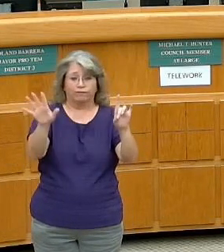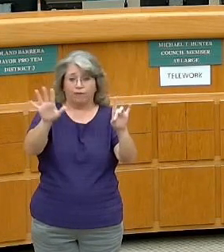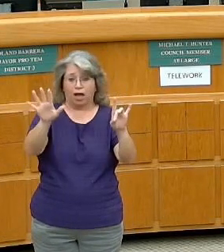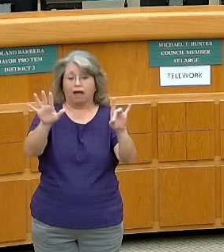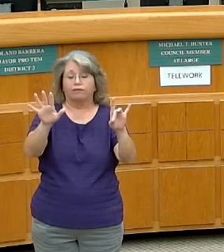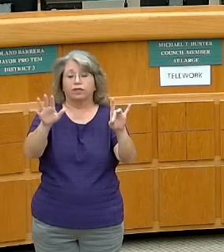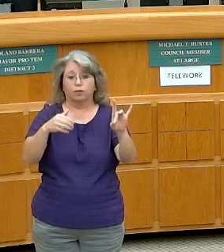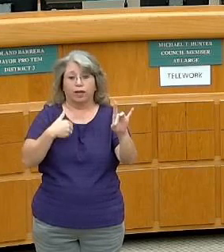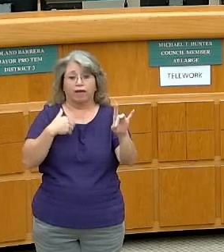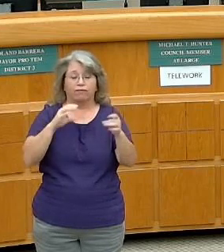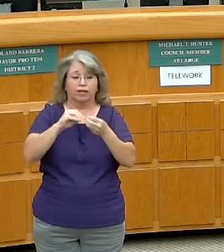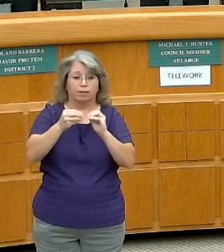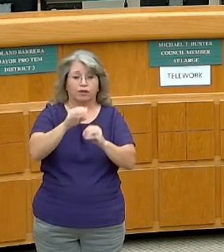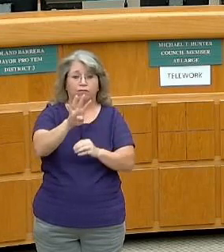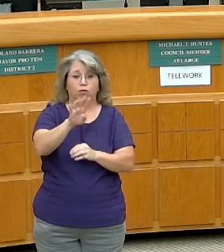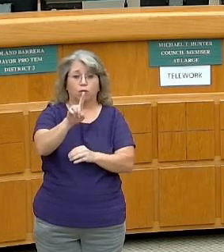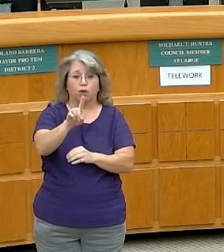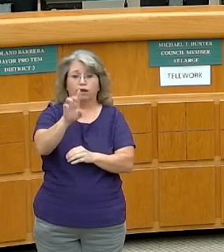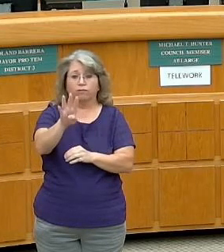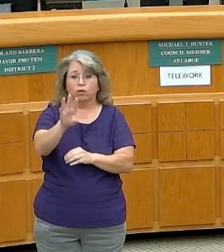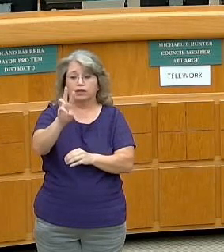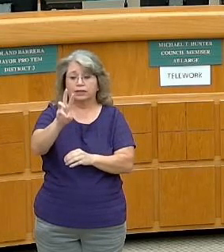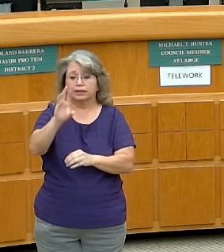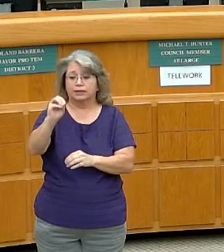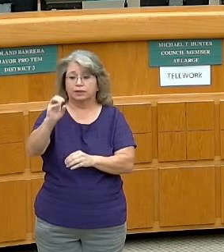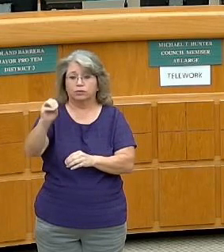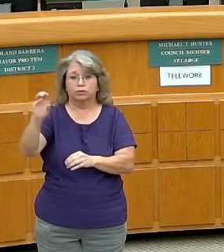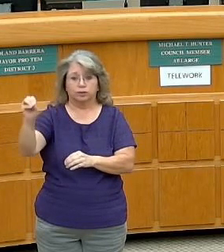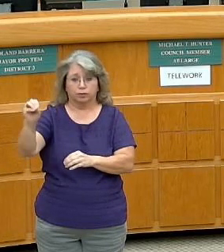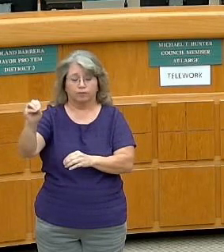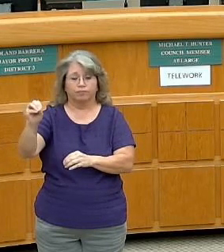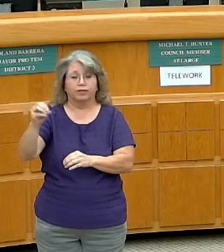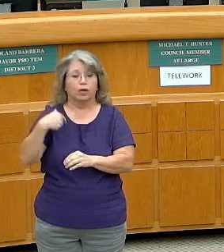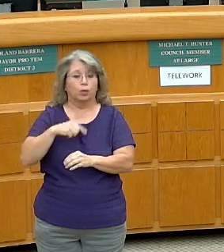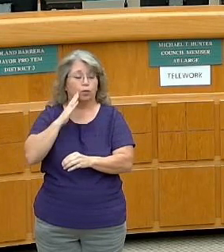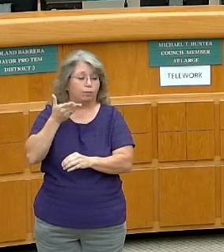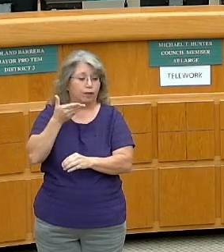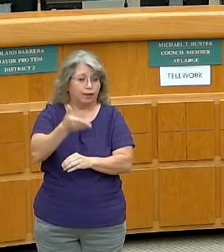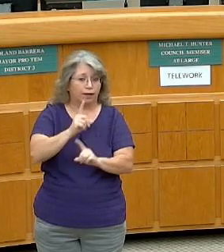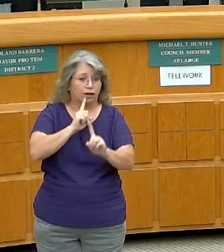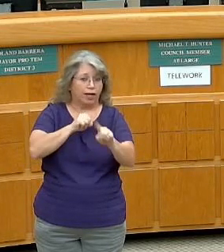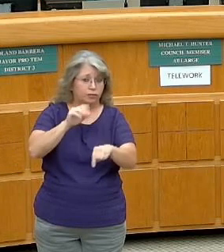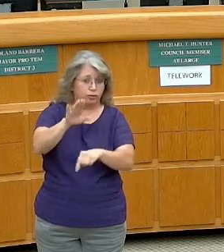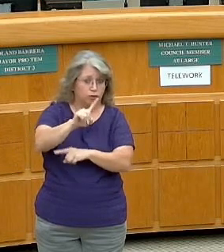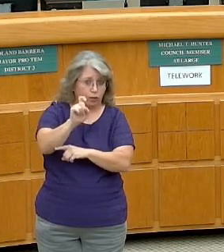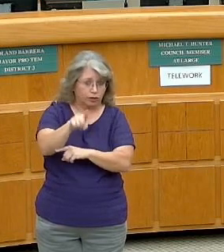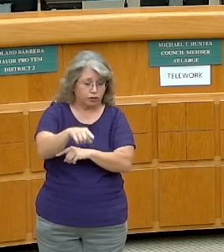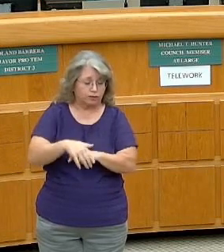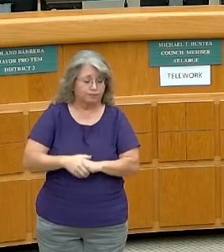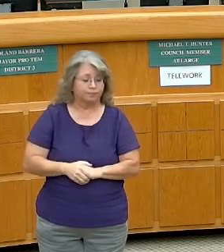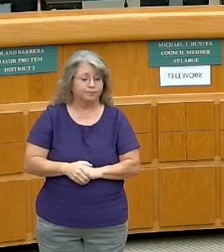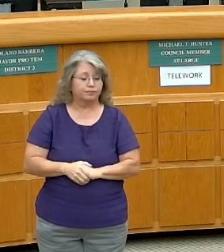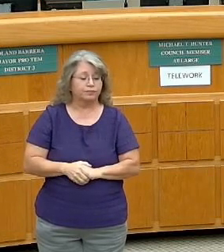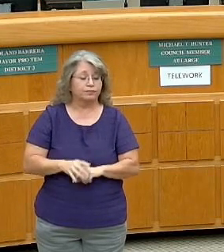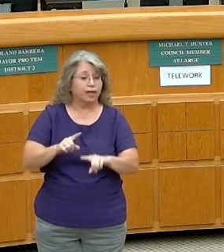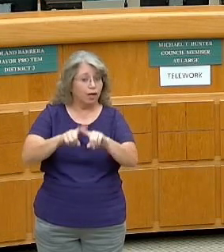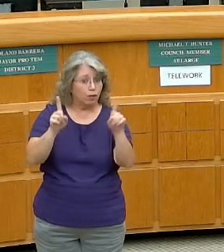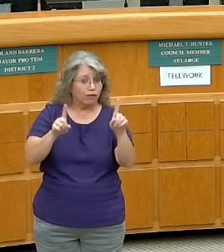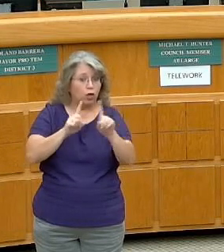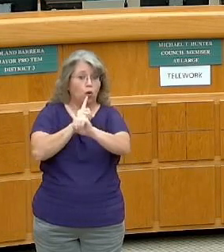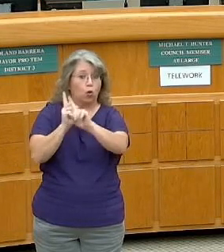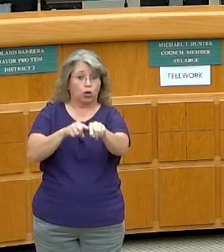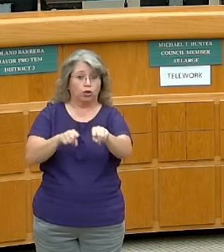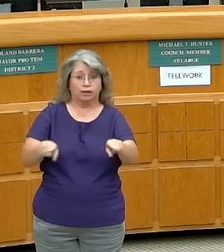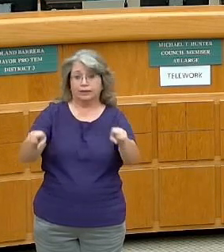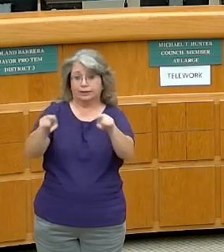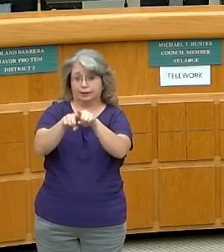number 414-6000. You can call, and we're there to answer your questions. However, the orders are the same, except for this